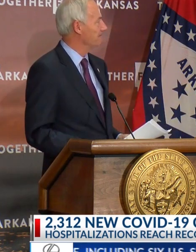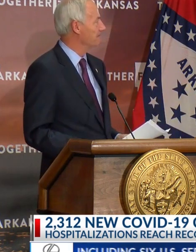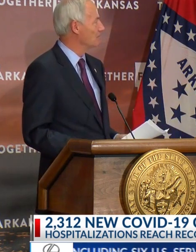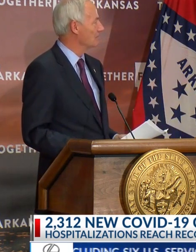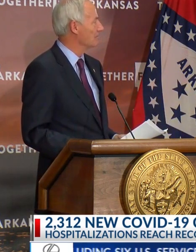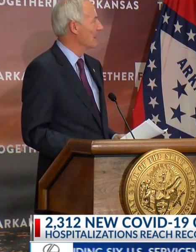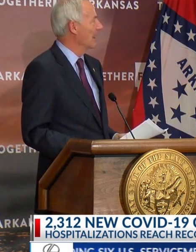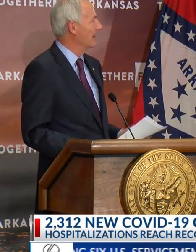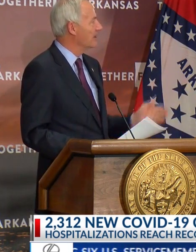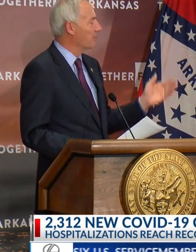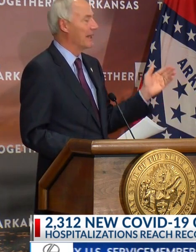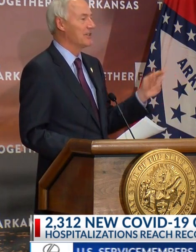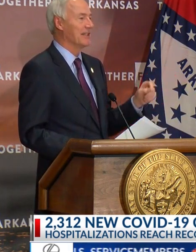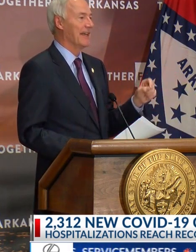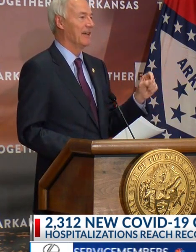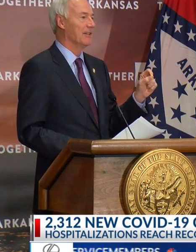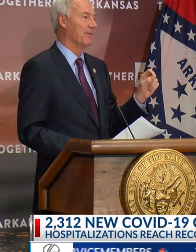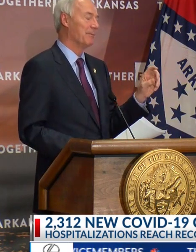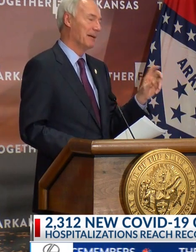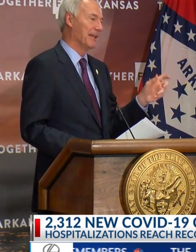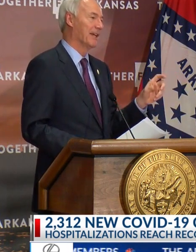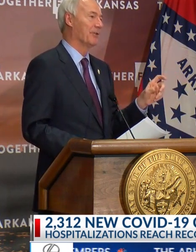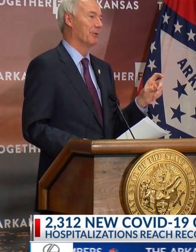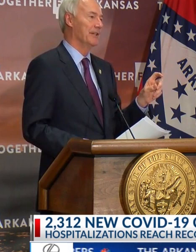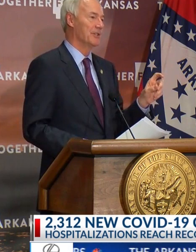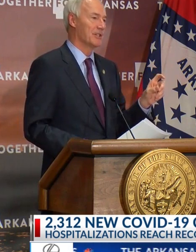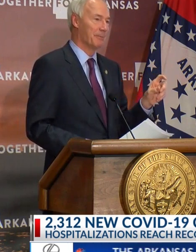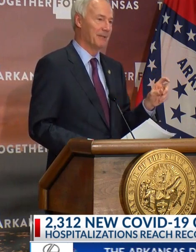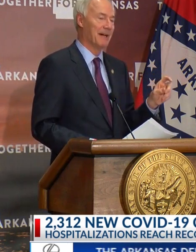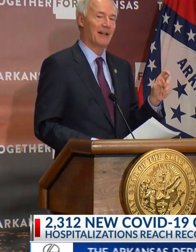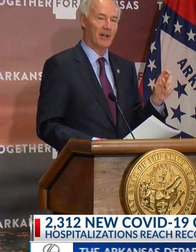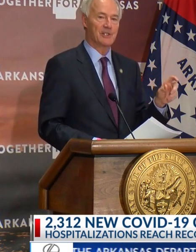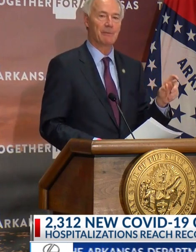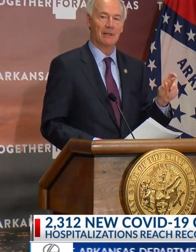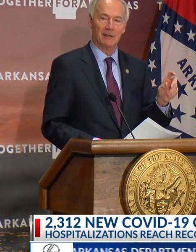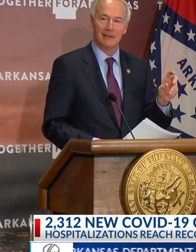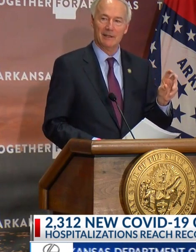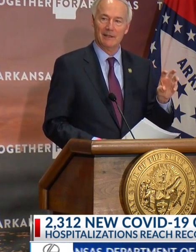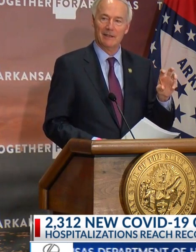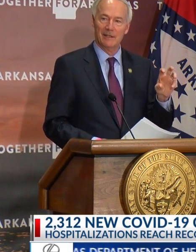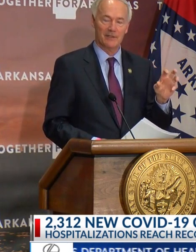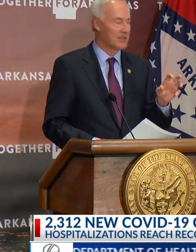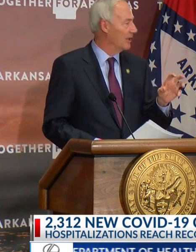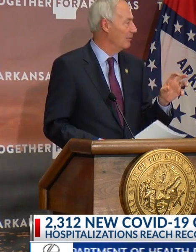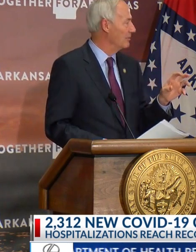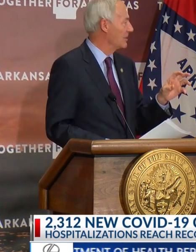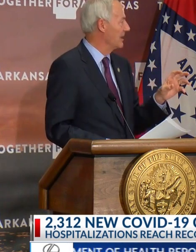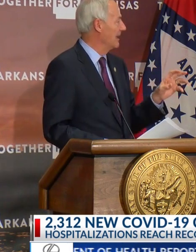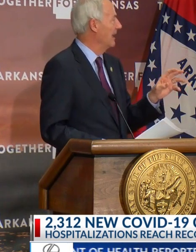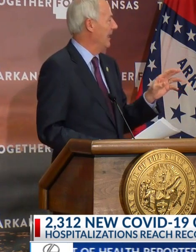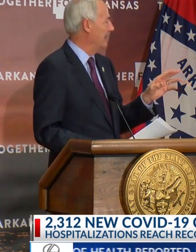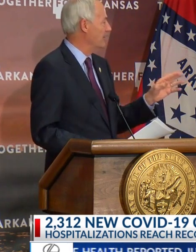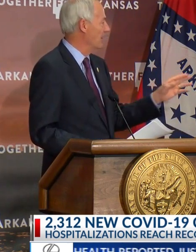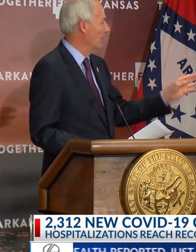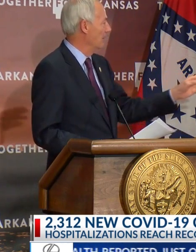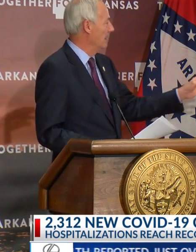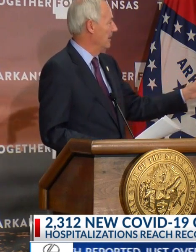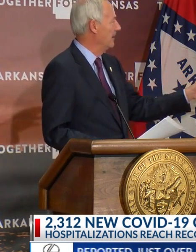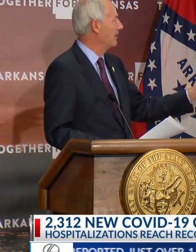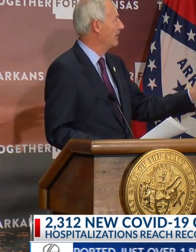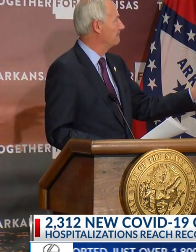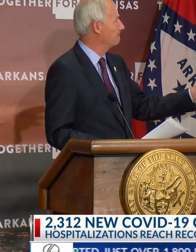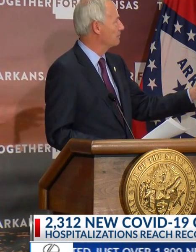one. And this breaks it down not by public health regions, but by hospital zones. And